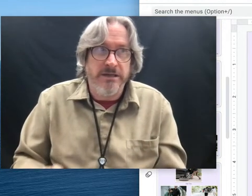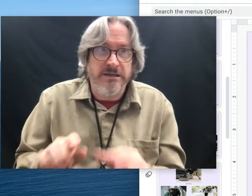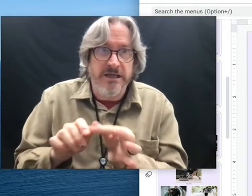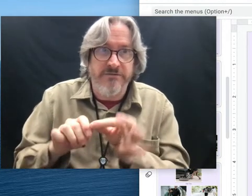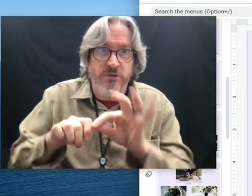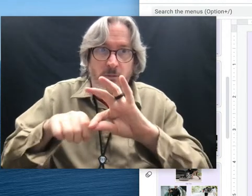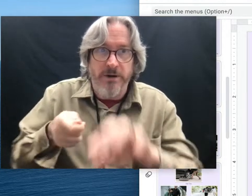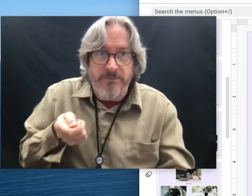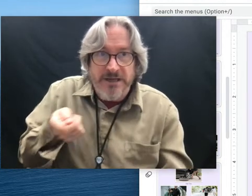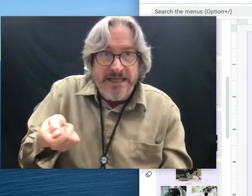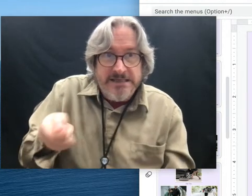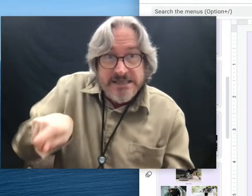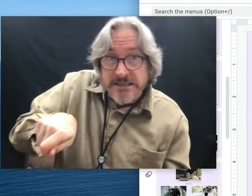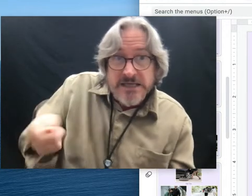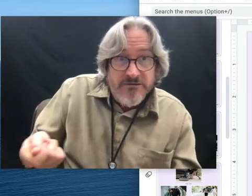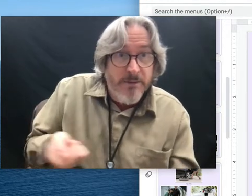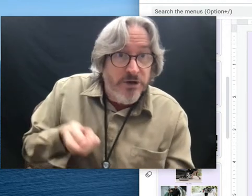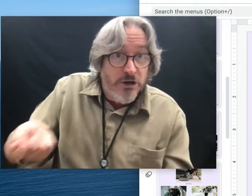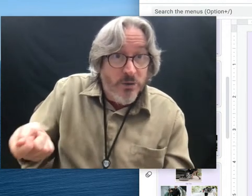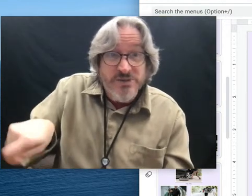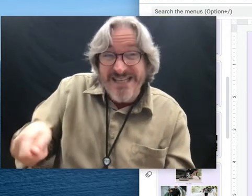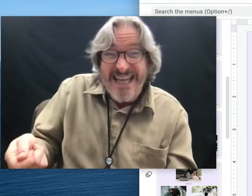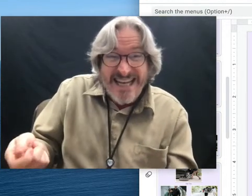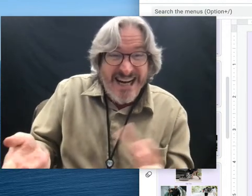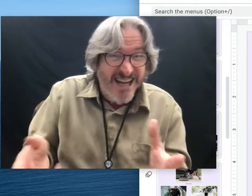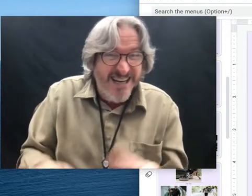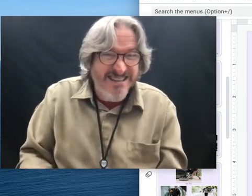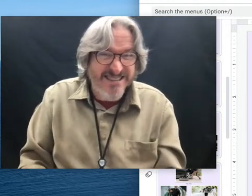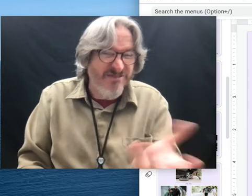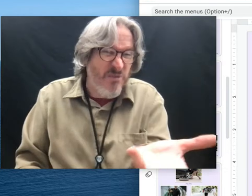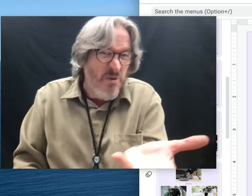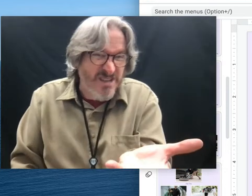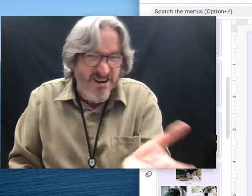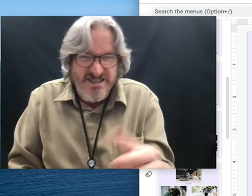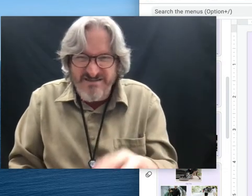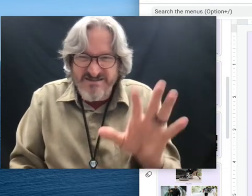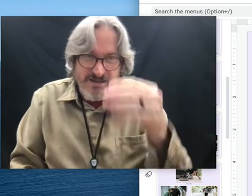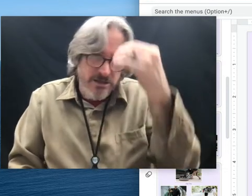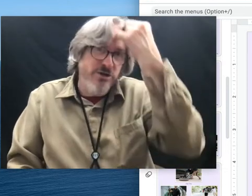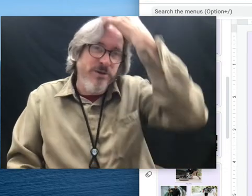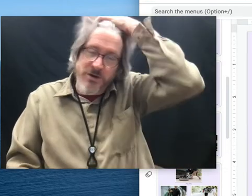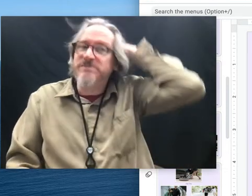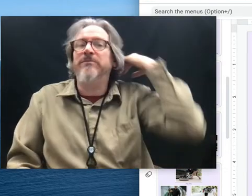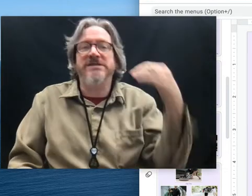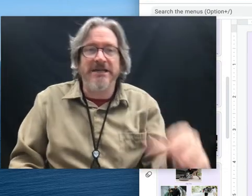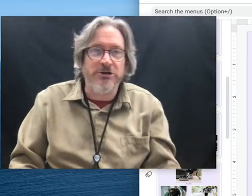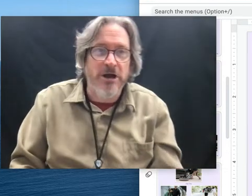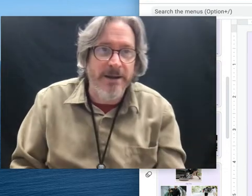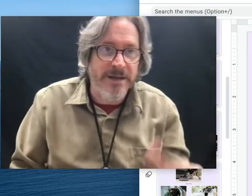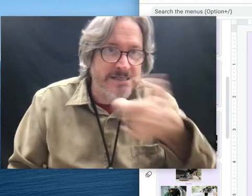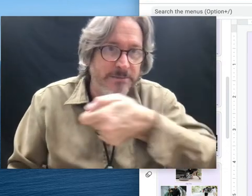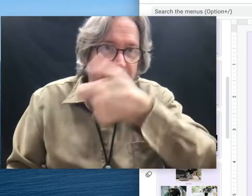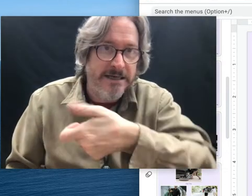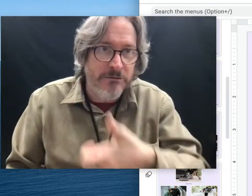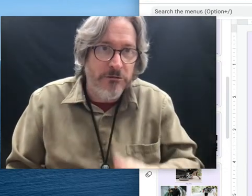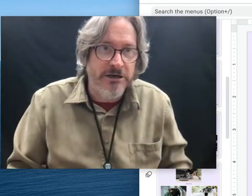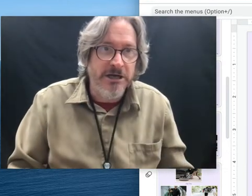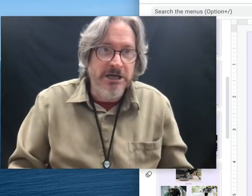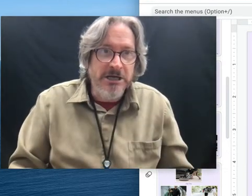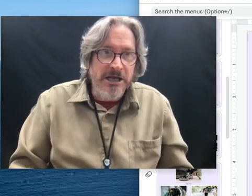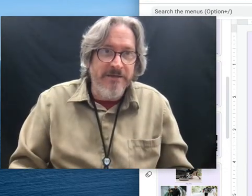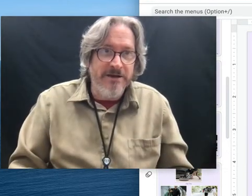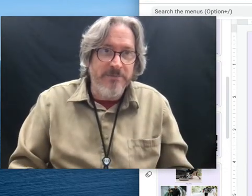I think if you open up, the key is inside. Remember, you can always use the key to unlock for most cars. Don't be one of those people sitting there crying because the button didn't